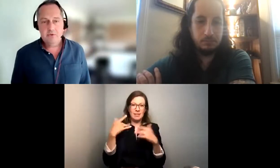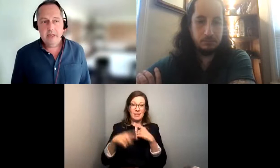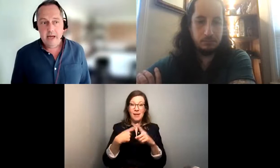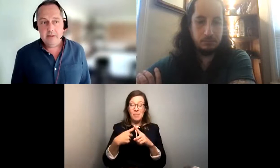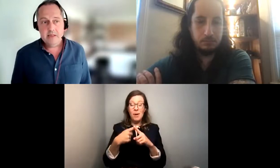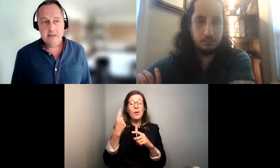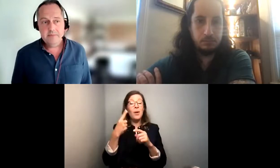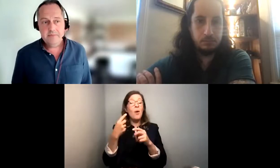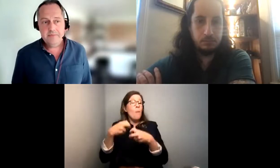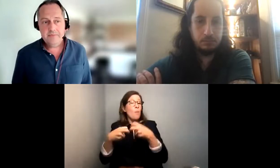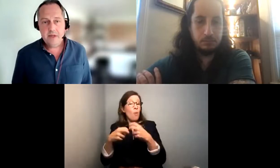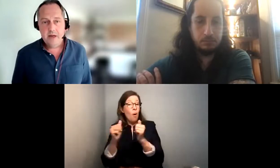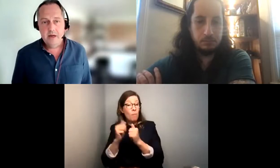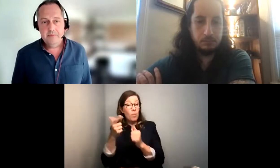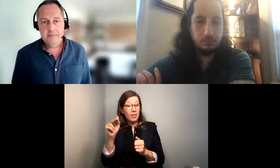is really ethics.